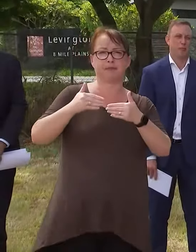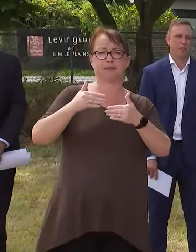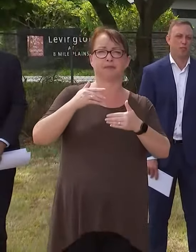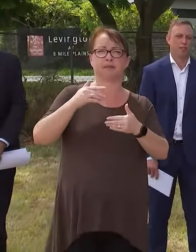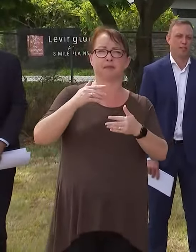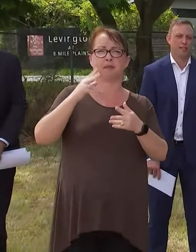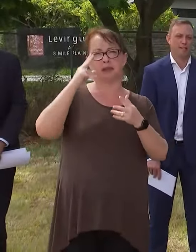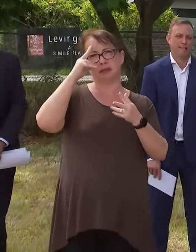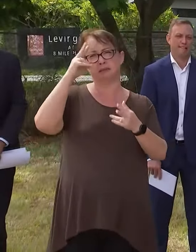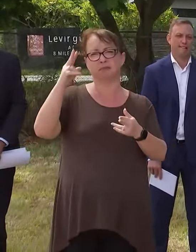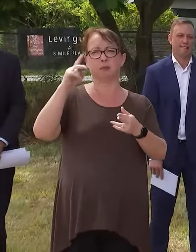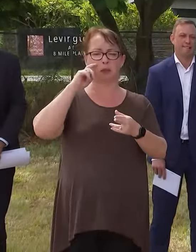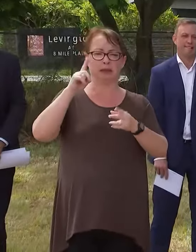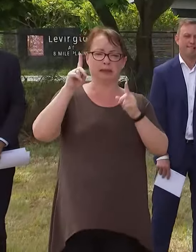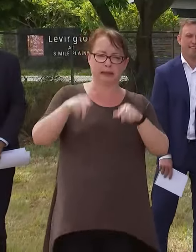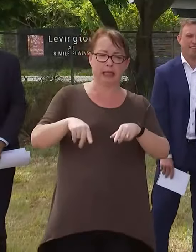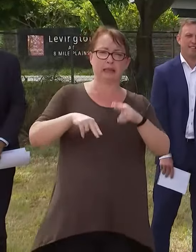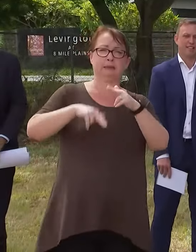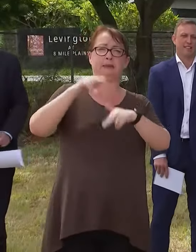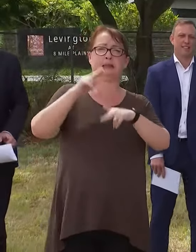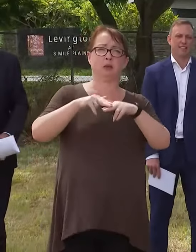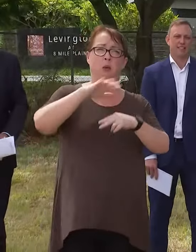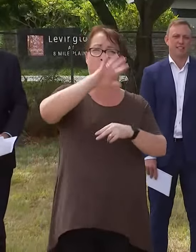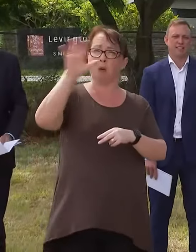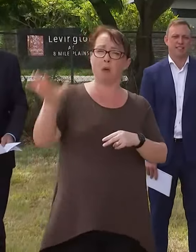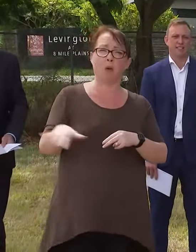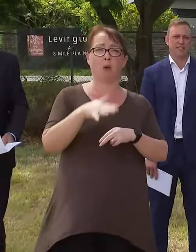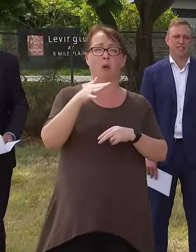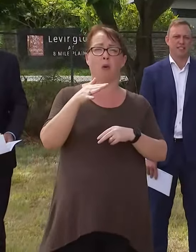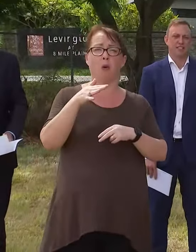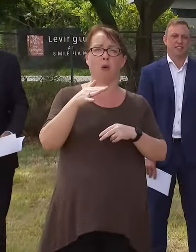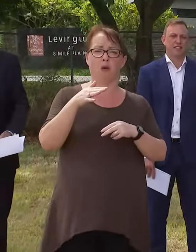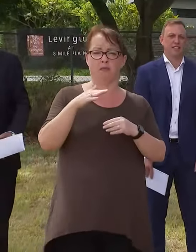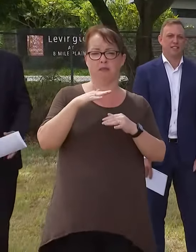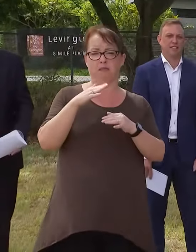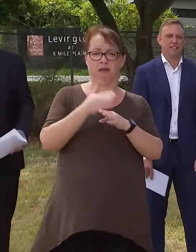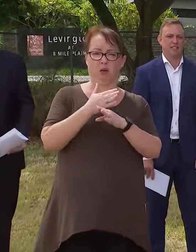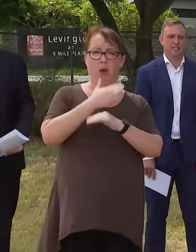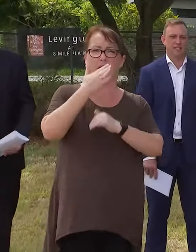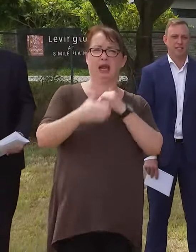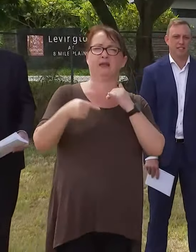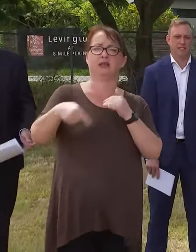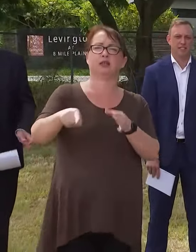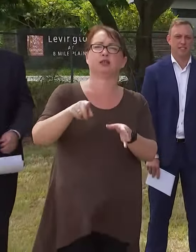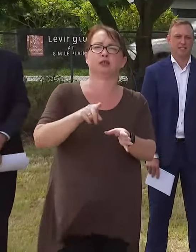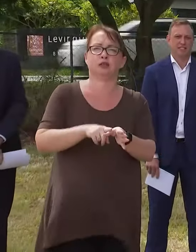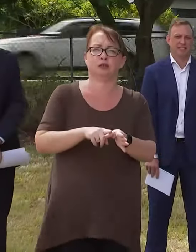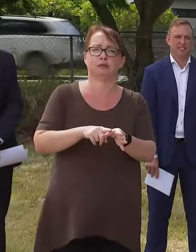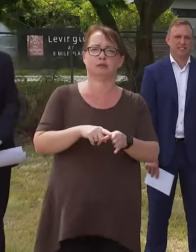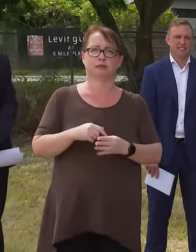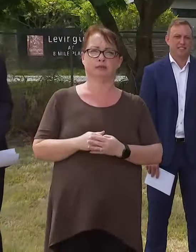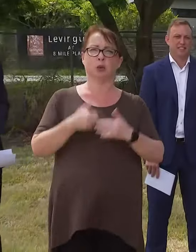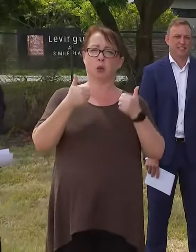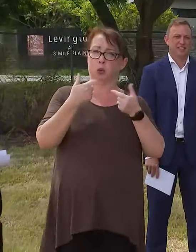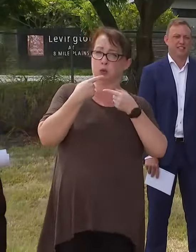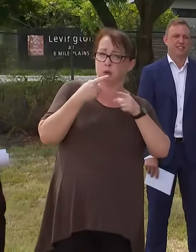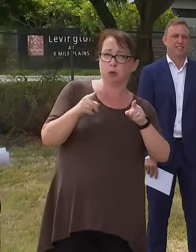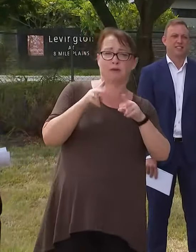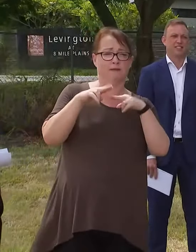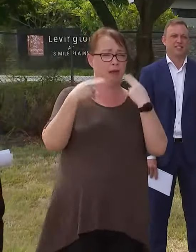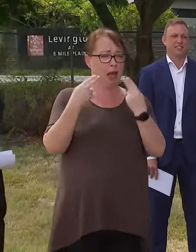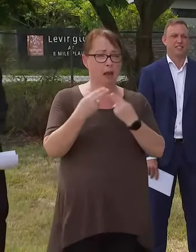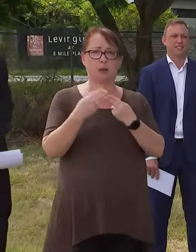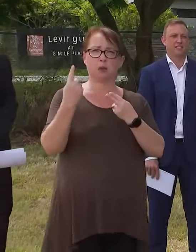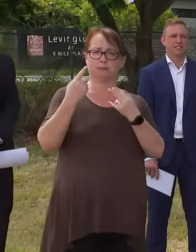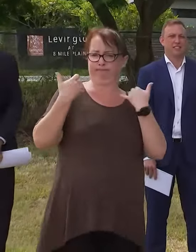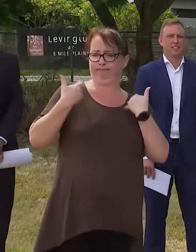be commencing on all of them by the end of this year. This is going to be really good for our families and patients,